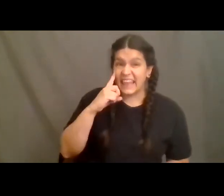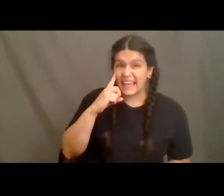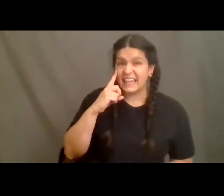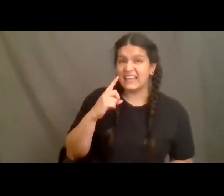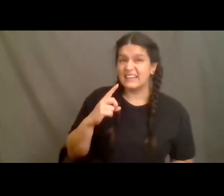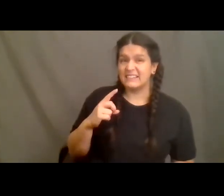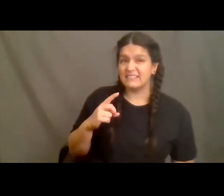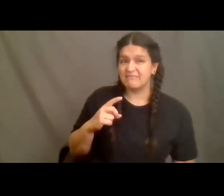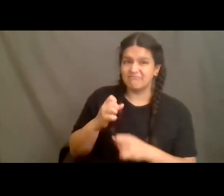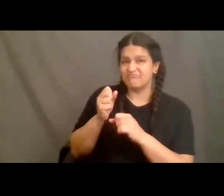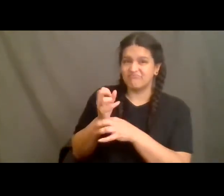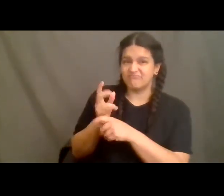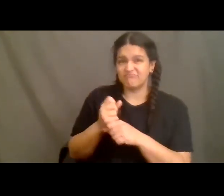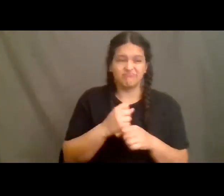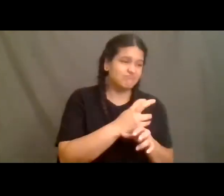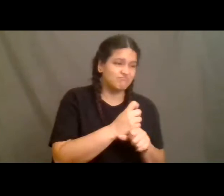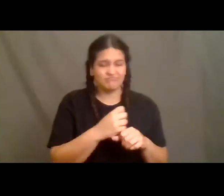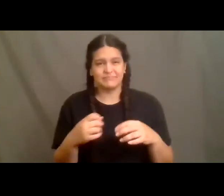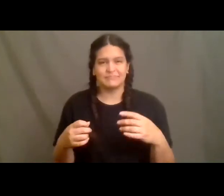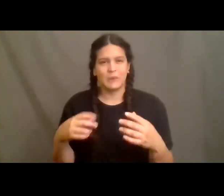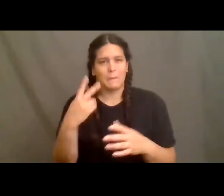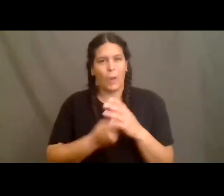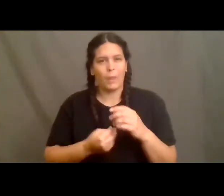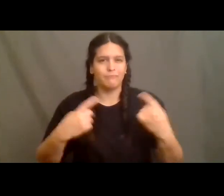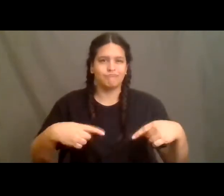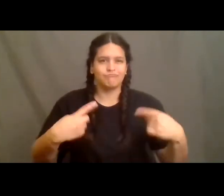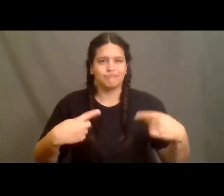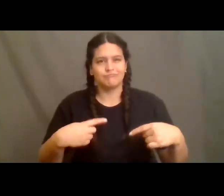like, Biligonic Etcha, you know.